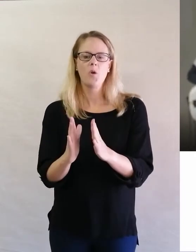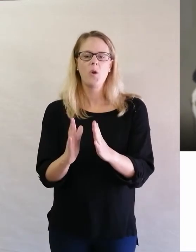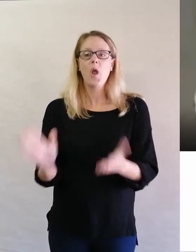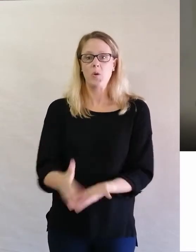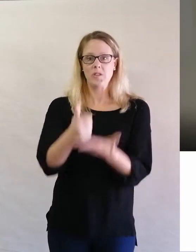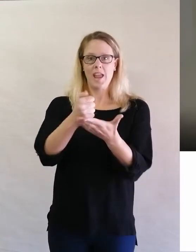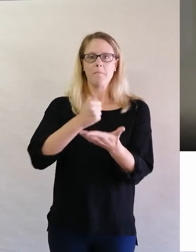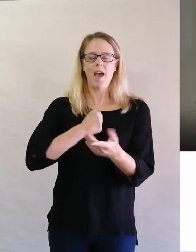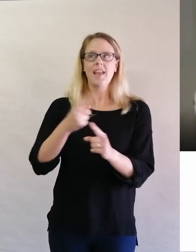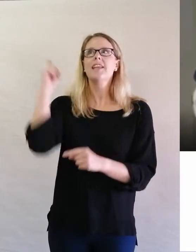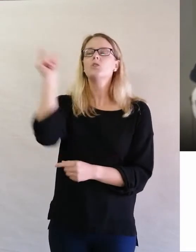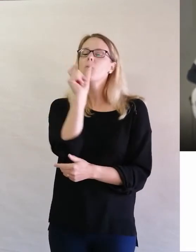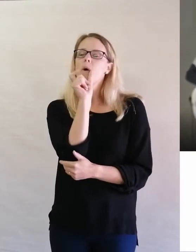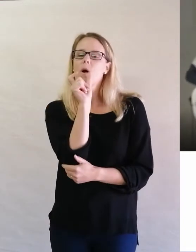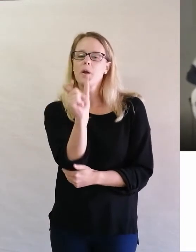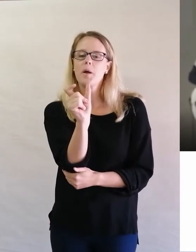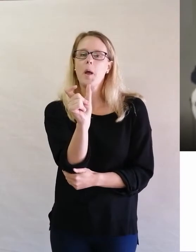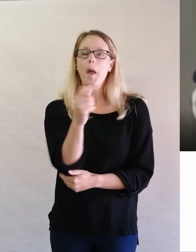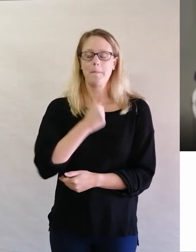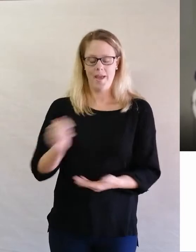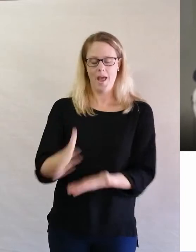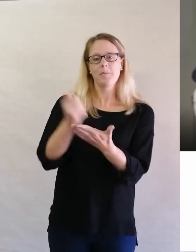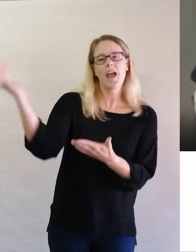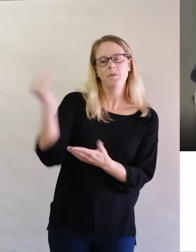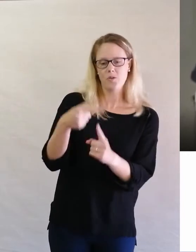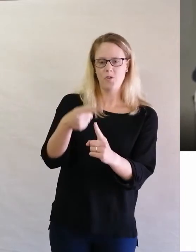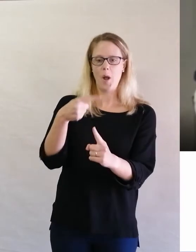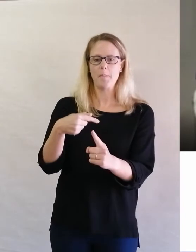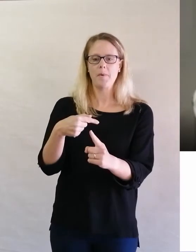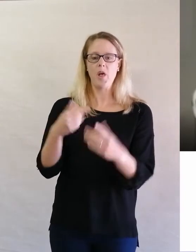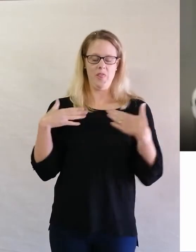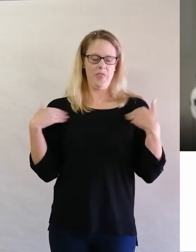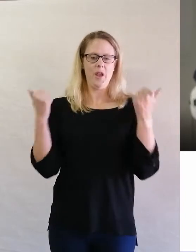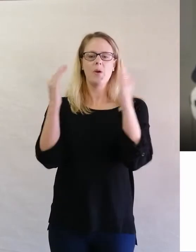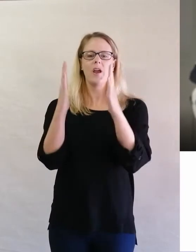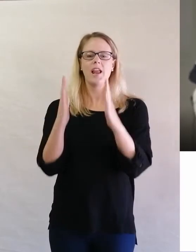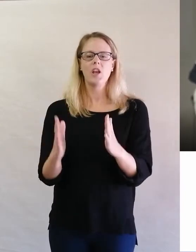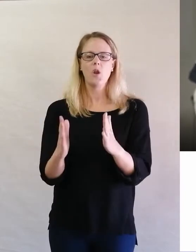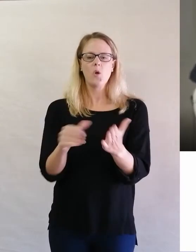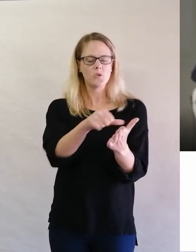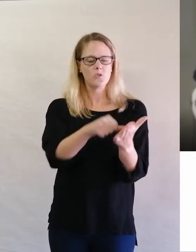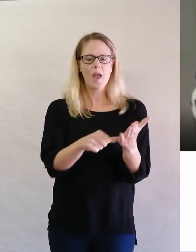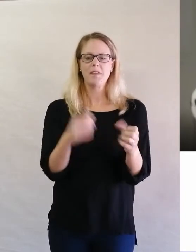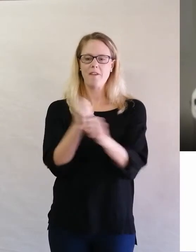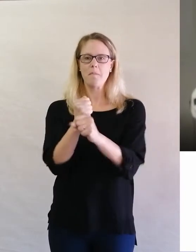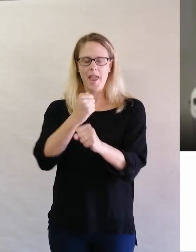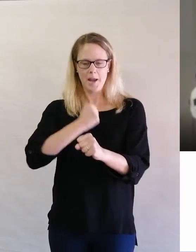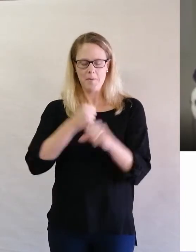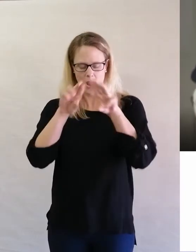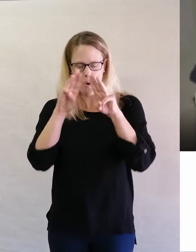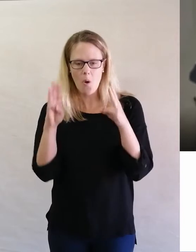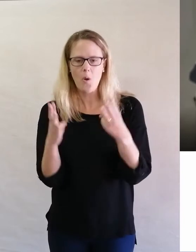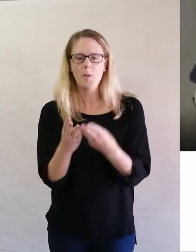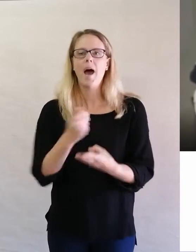Savior, who saved me by his word. My help comes from the healer, whose stripes have